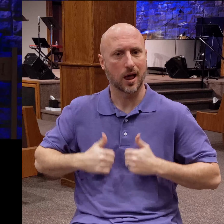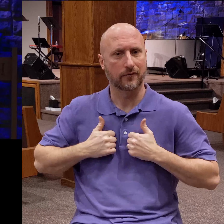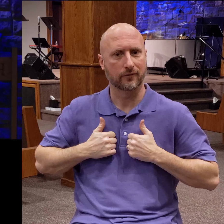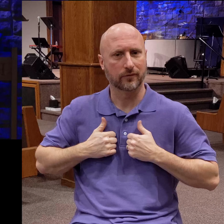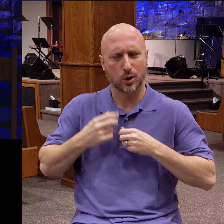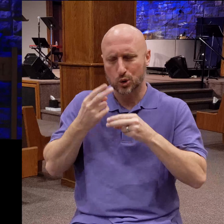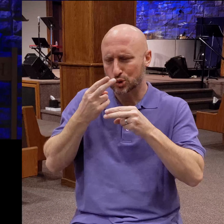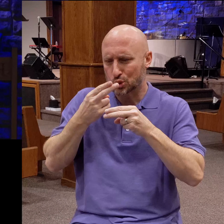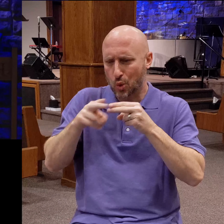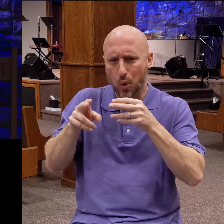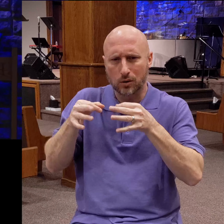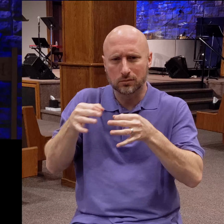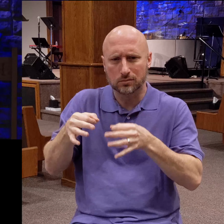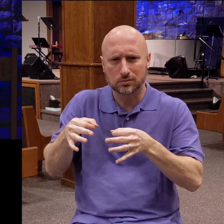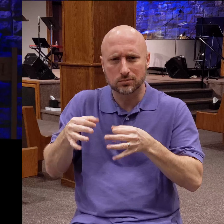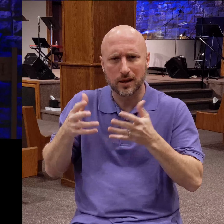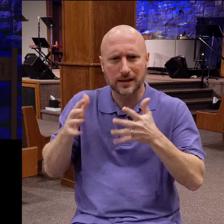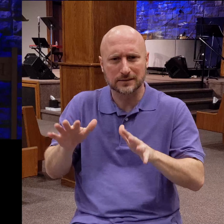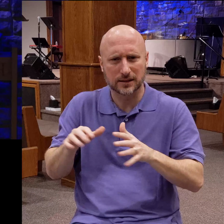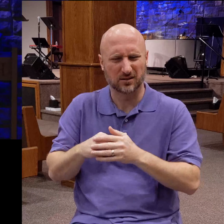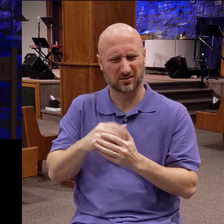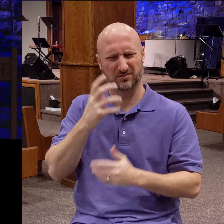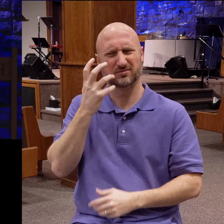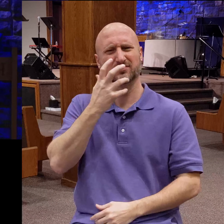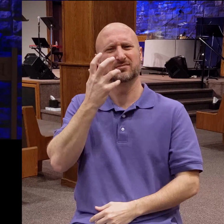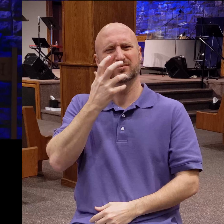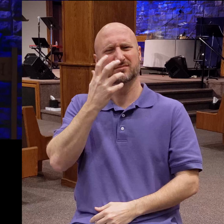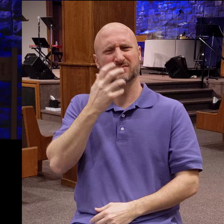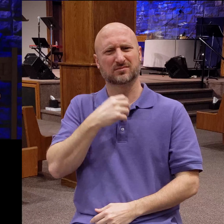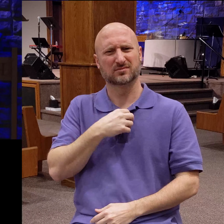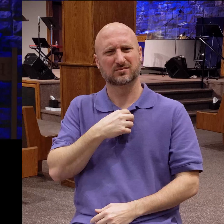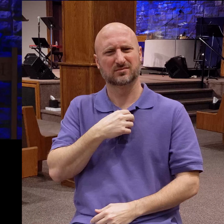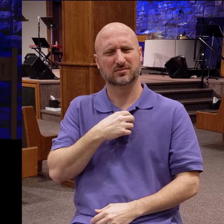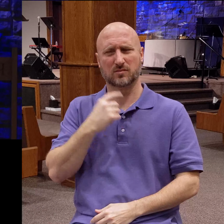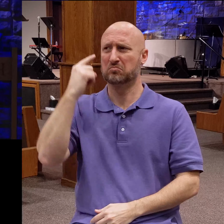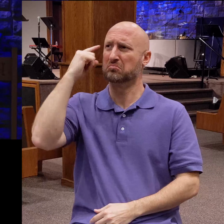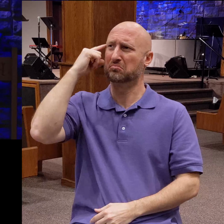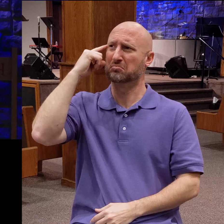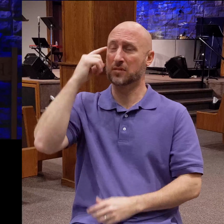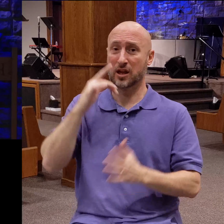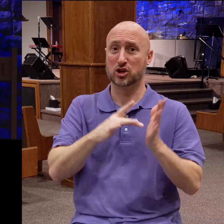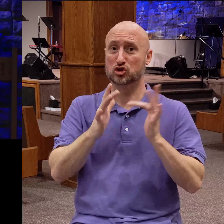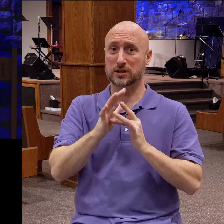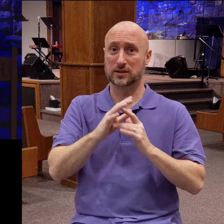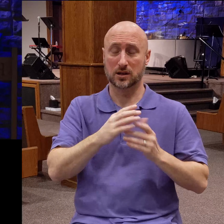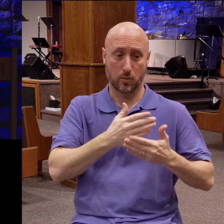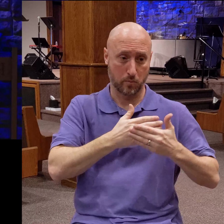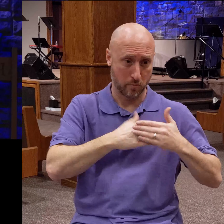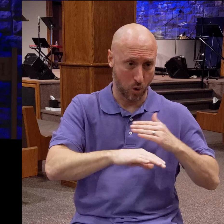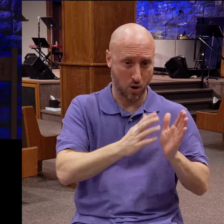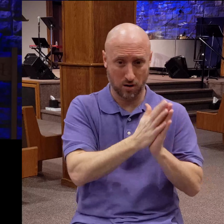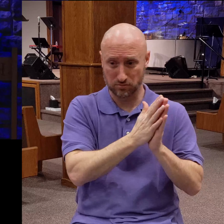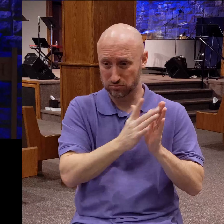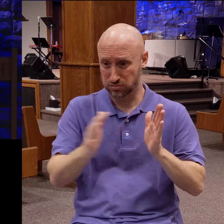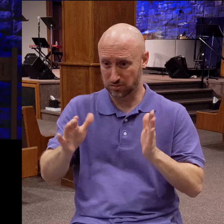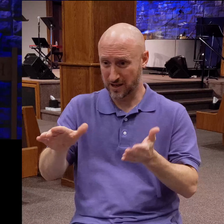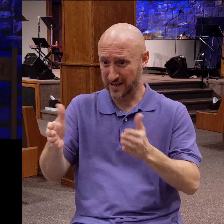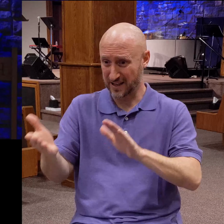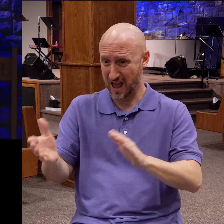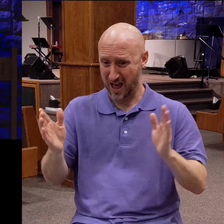think, this is the greatest event in the history of the world that we're looking at here. It is